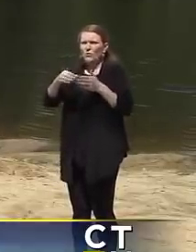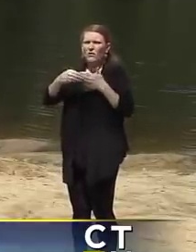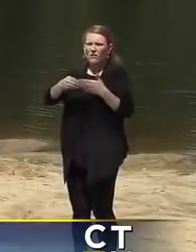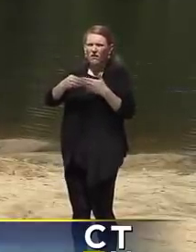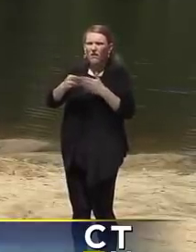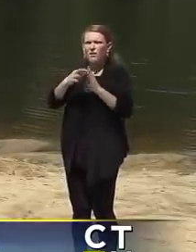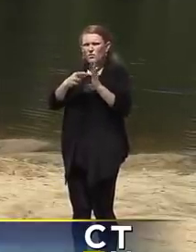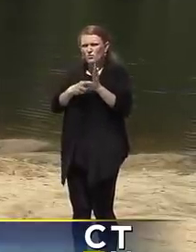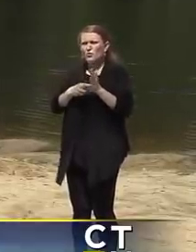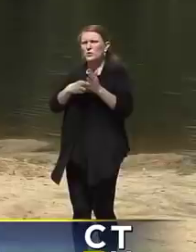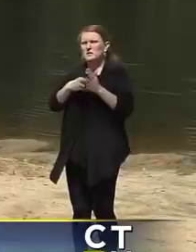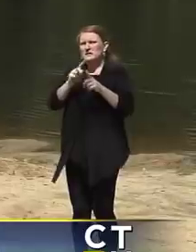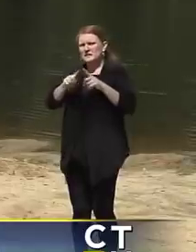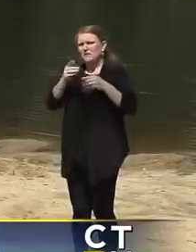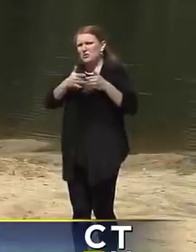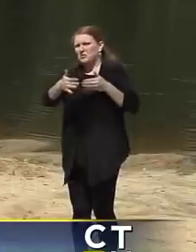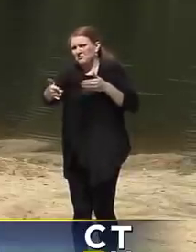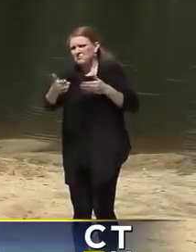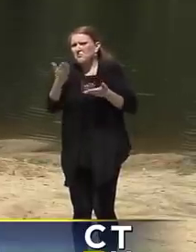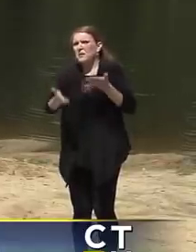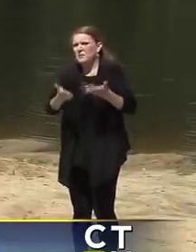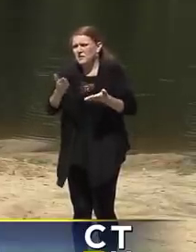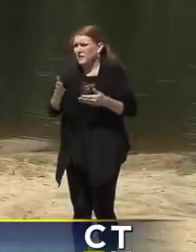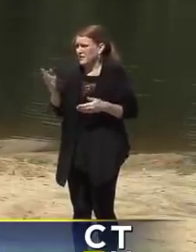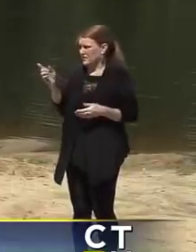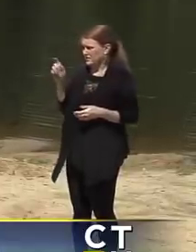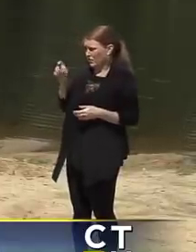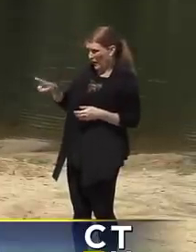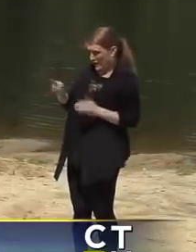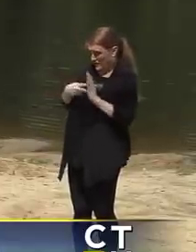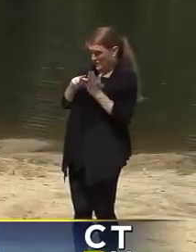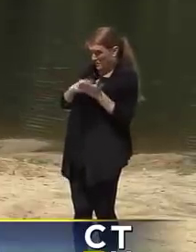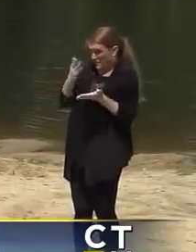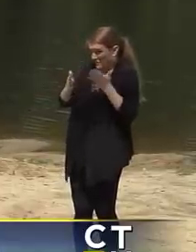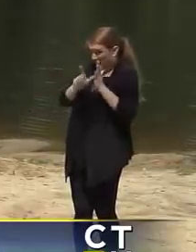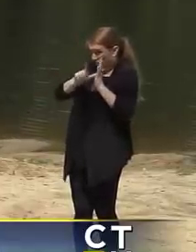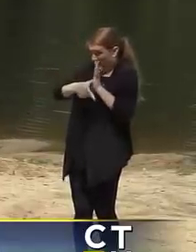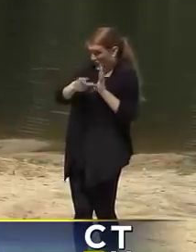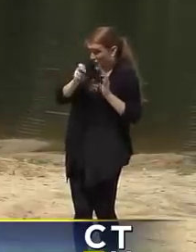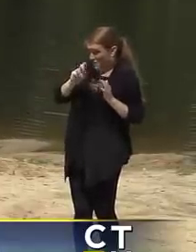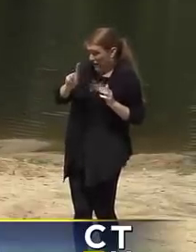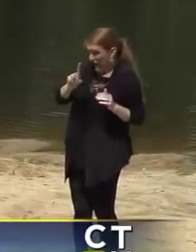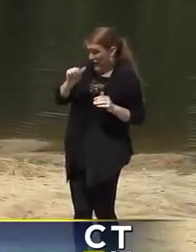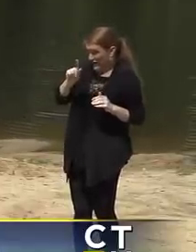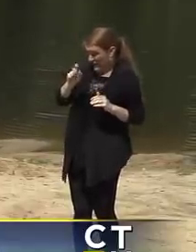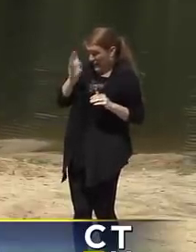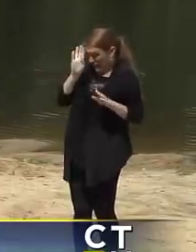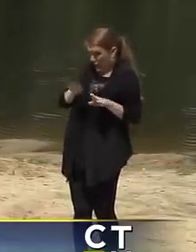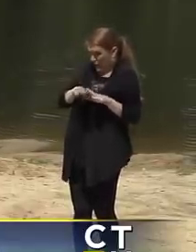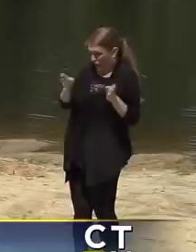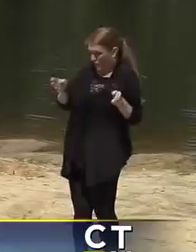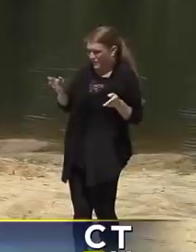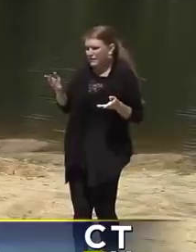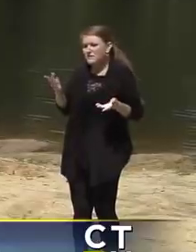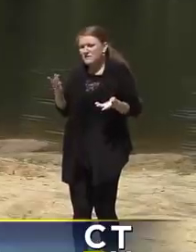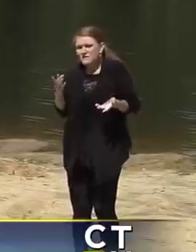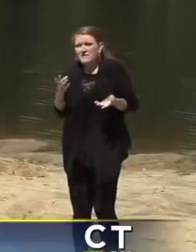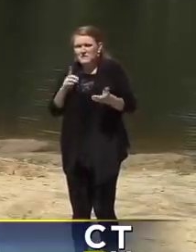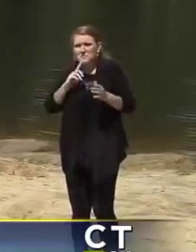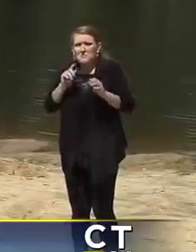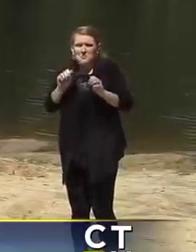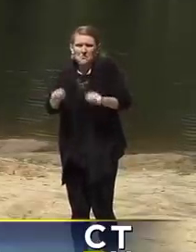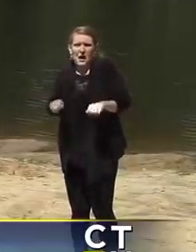currently today. So there's a possibility that you could open up inland later if... It's possible. I think, again, a part of